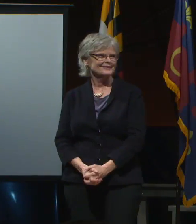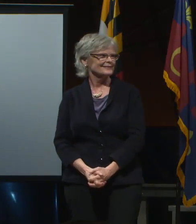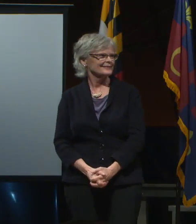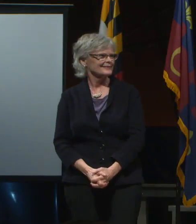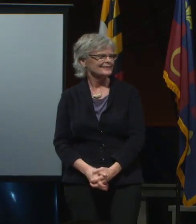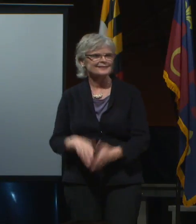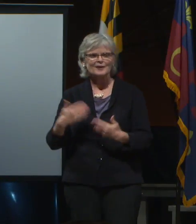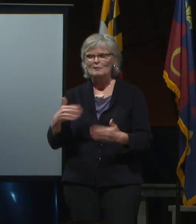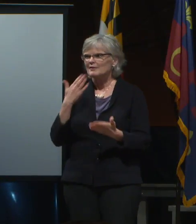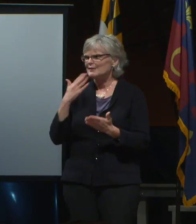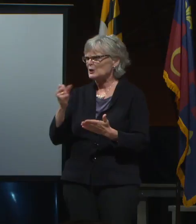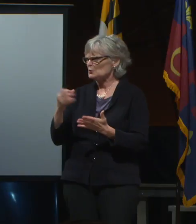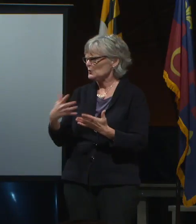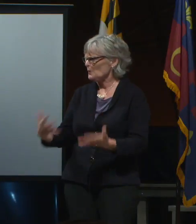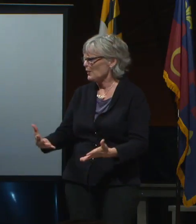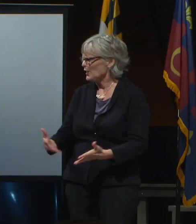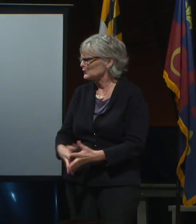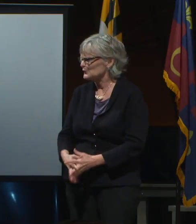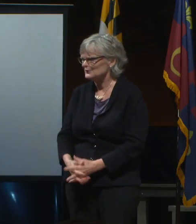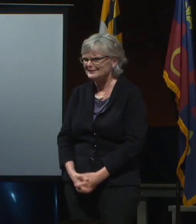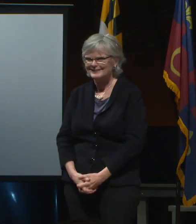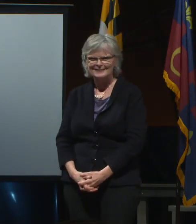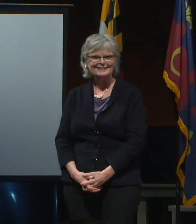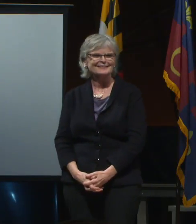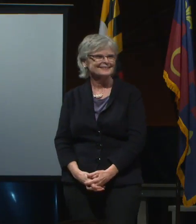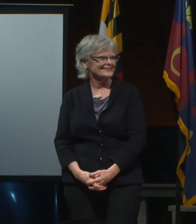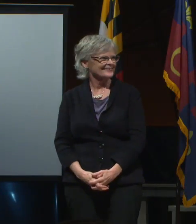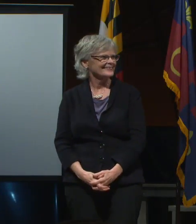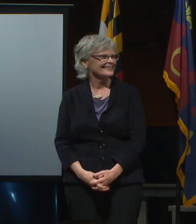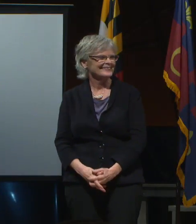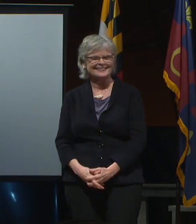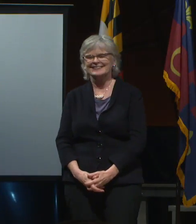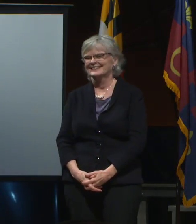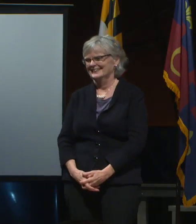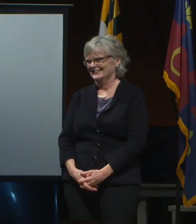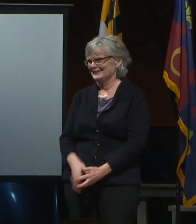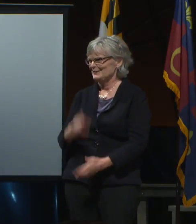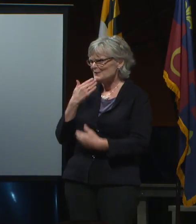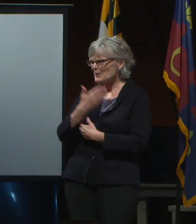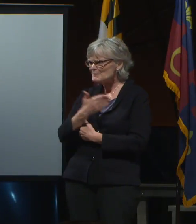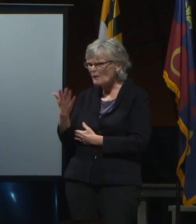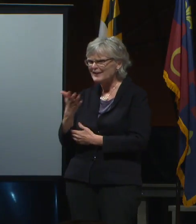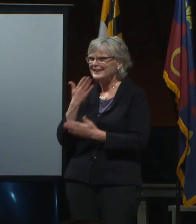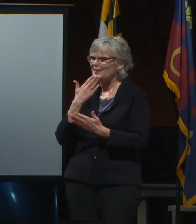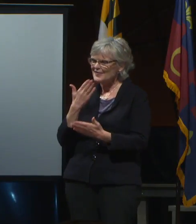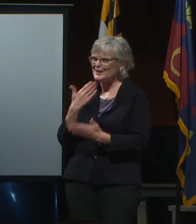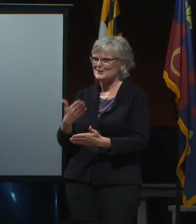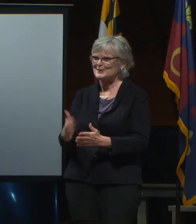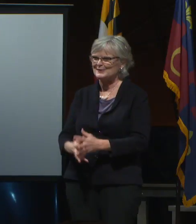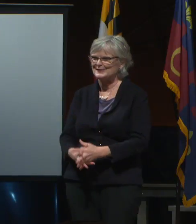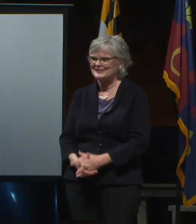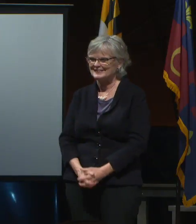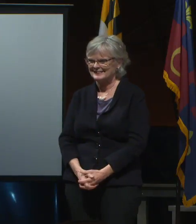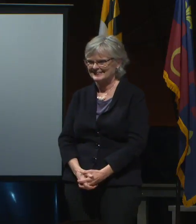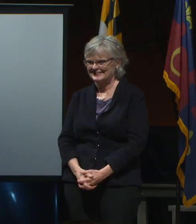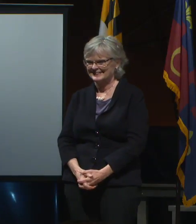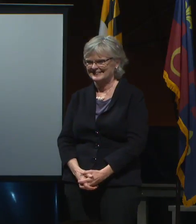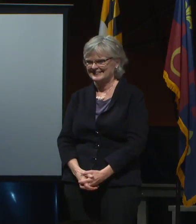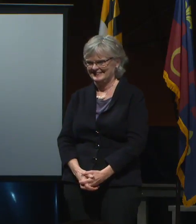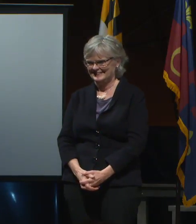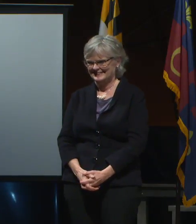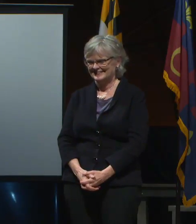Thank you so much. I feel like, wow. Good morning. Thank you. Thank you